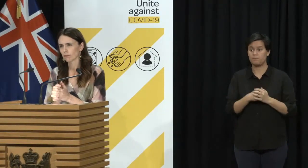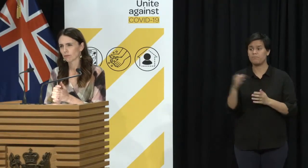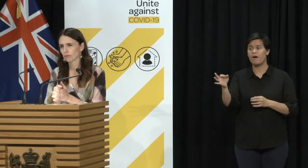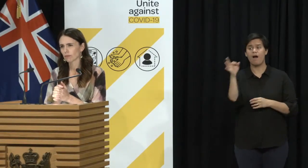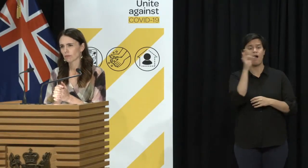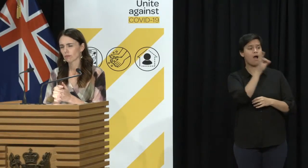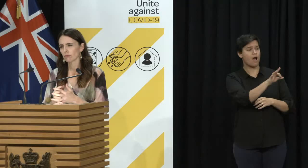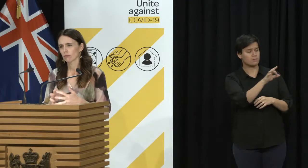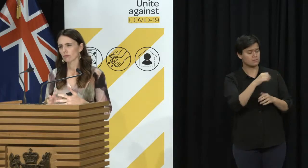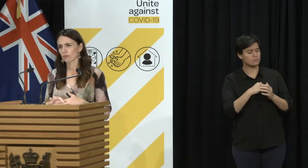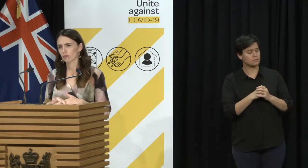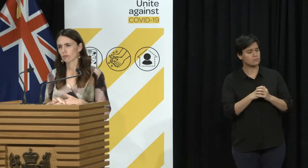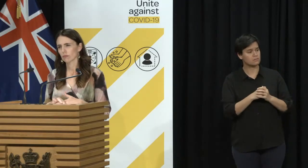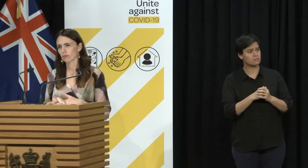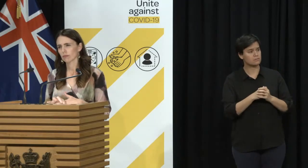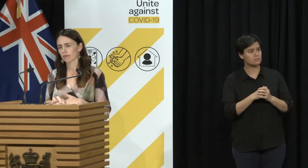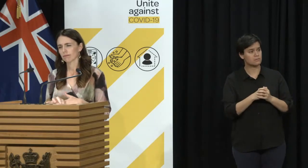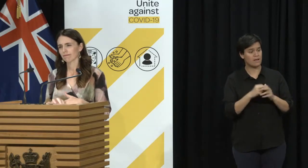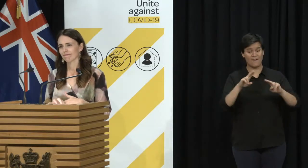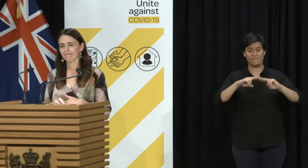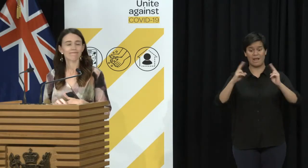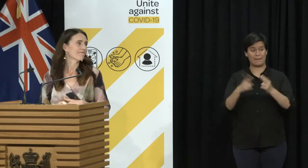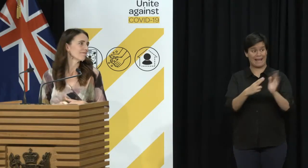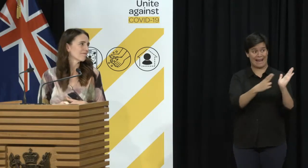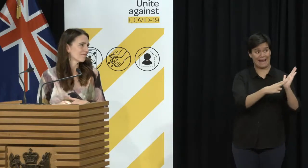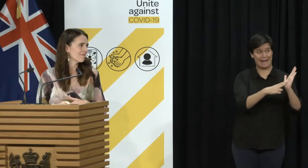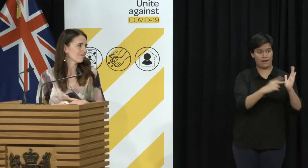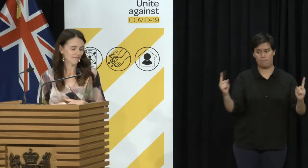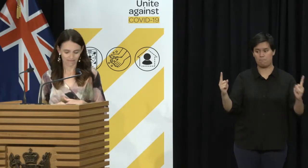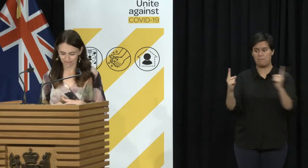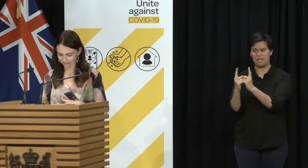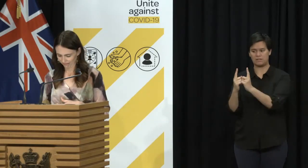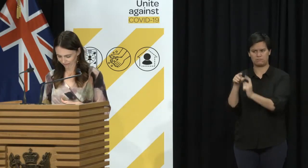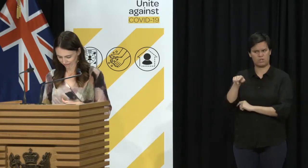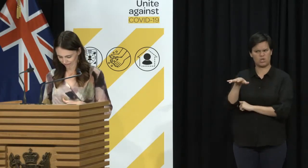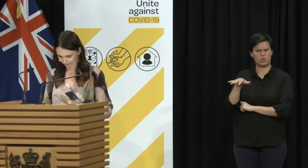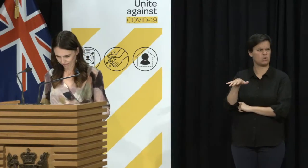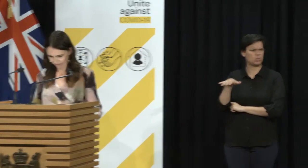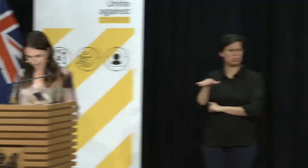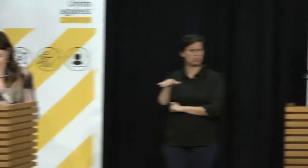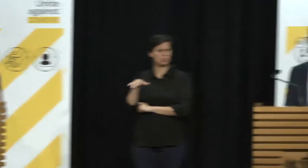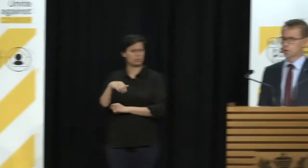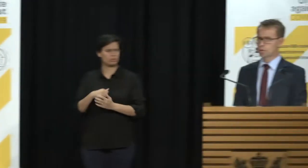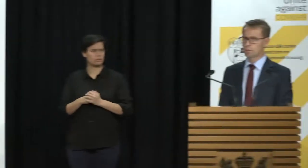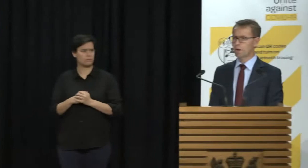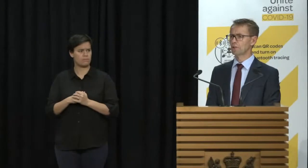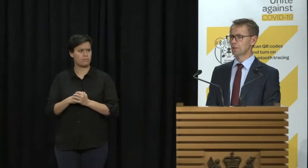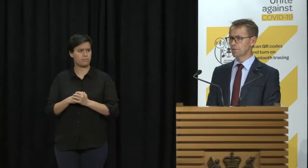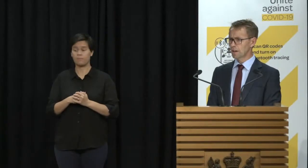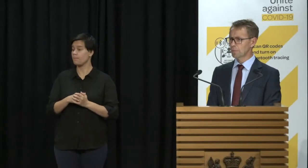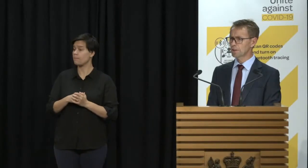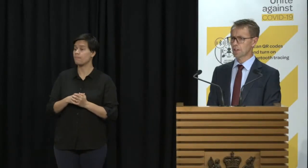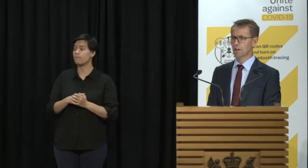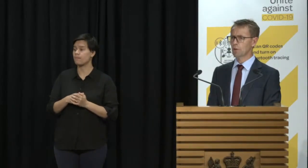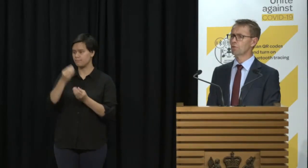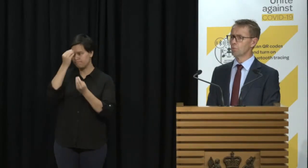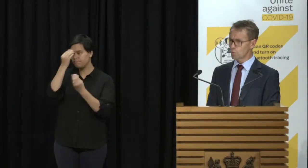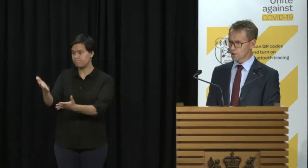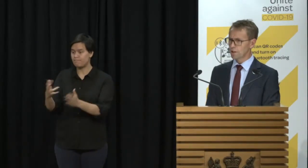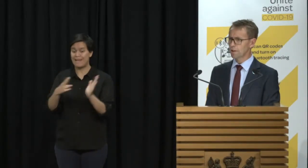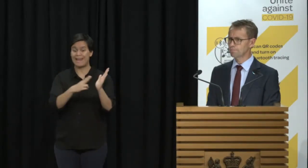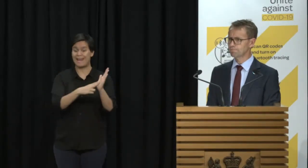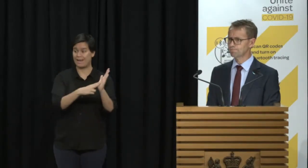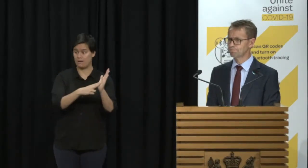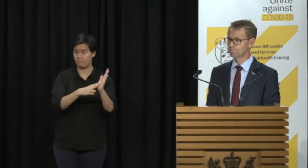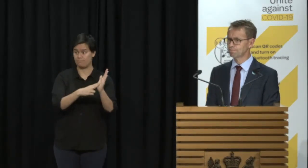nature of the contact between those two families that shouldn't be seeing each other? Yes, the two mothers in the families went for a